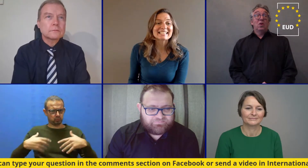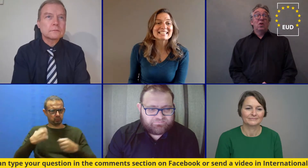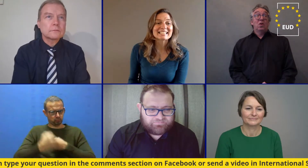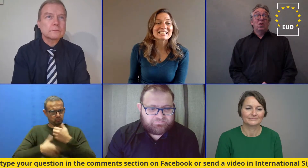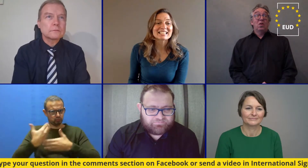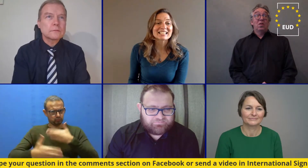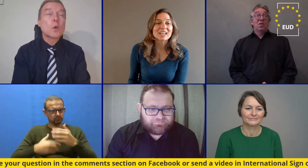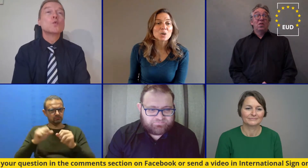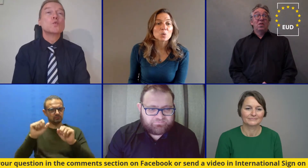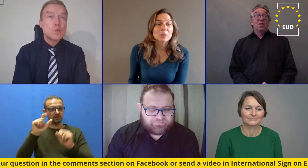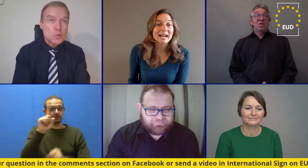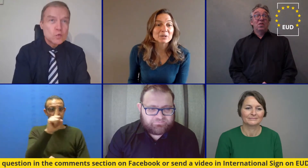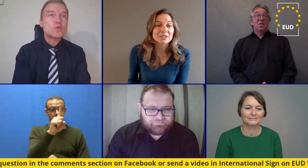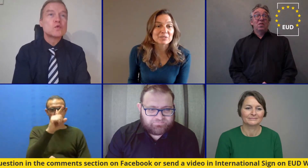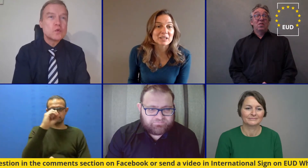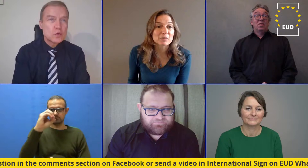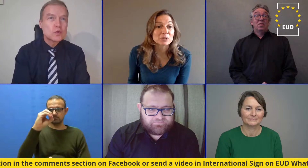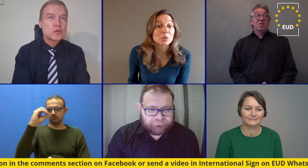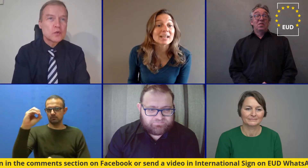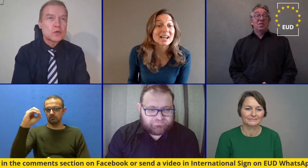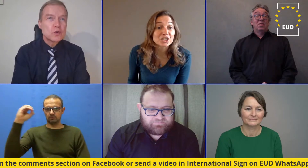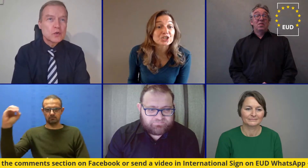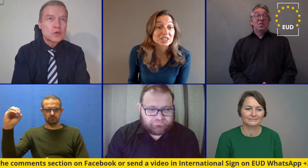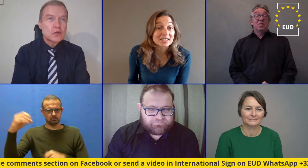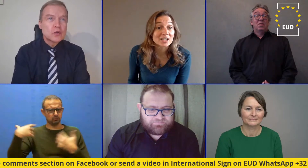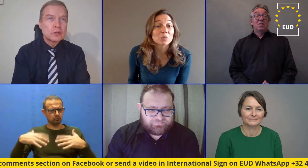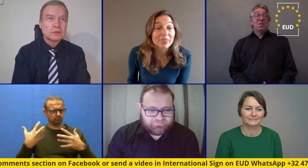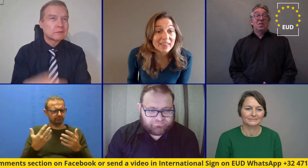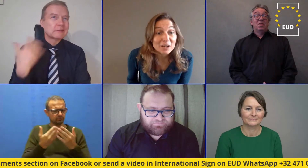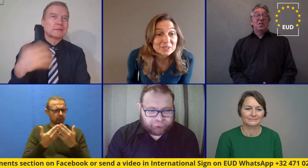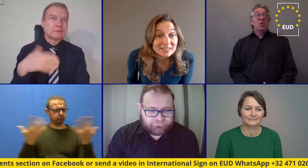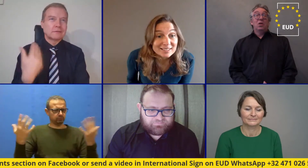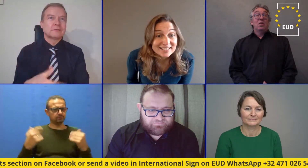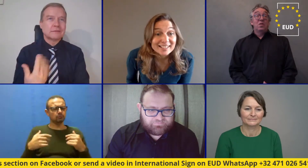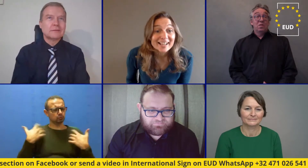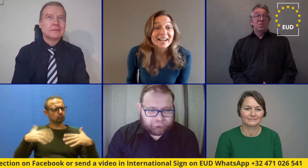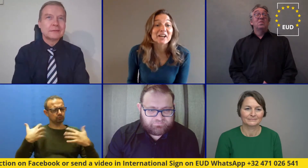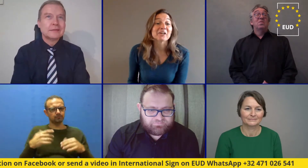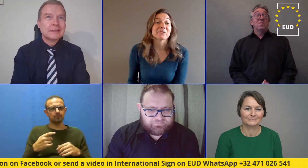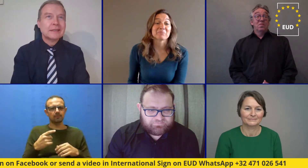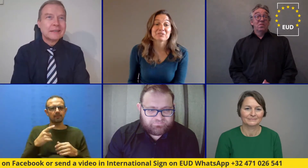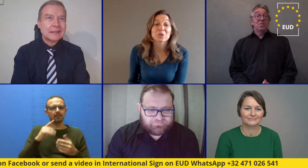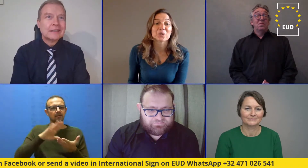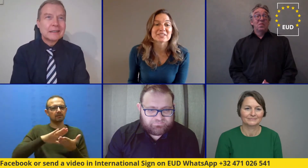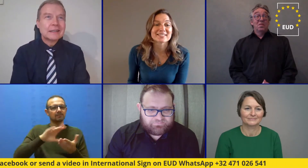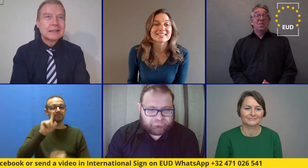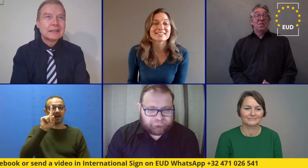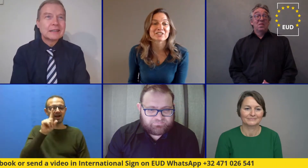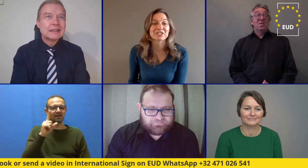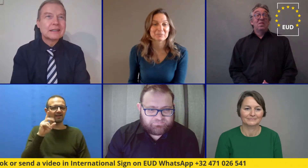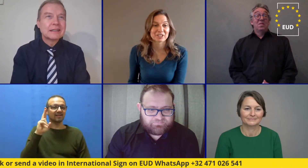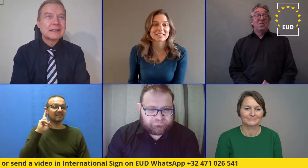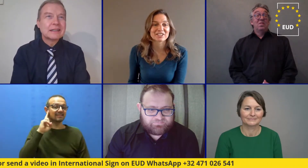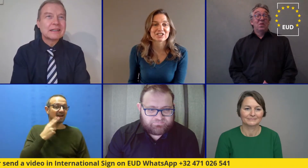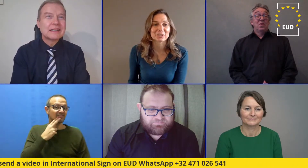And 1 hour, we have about 1,000 pre-recorded translations that we